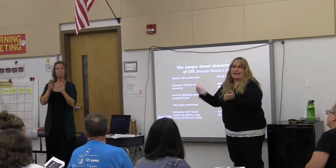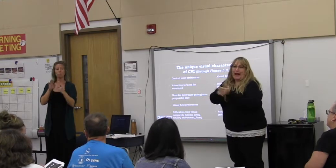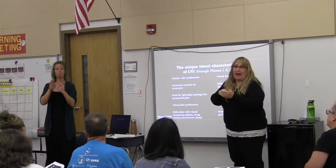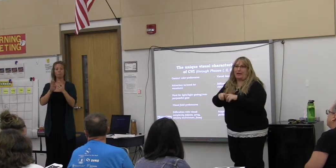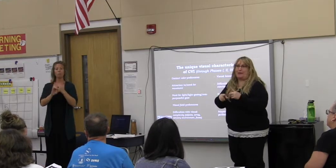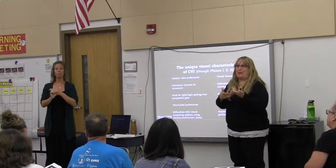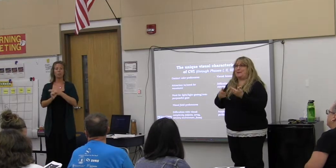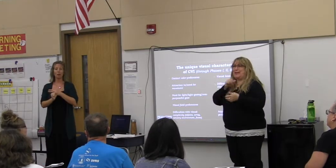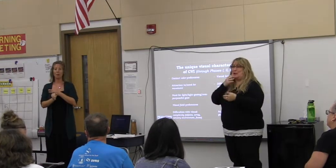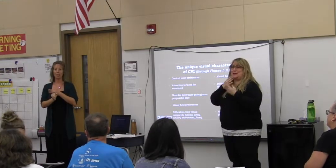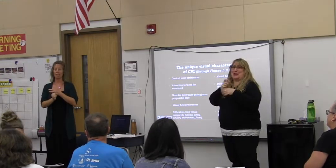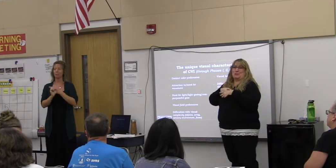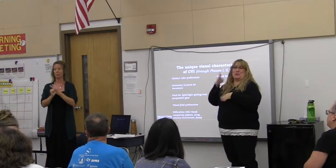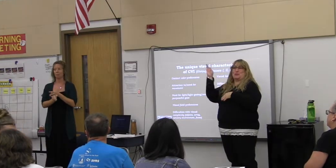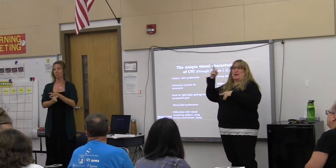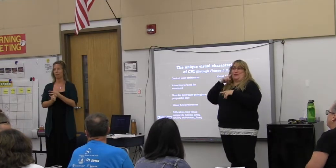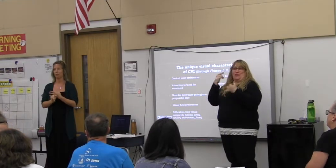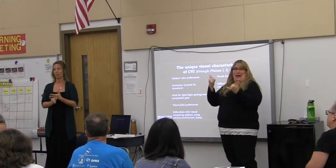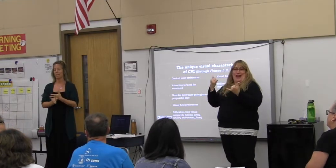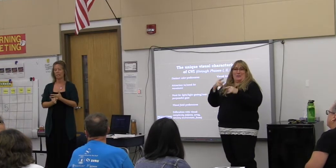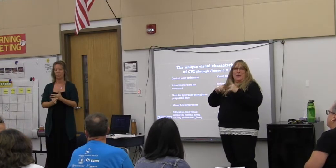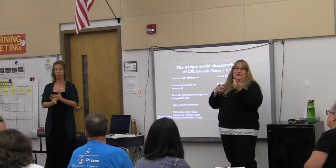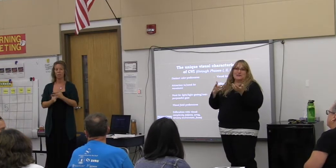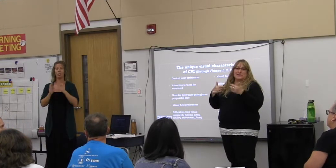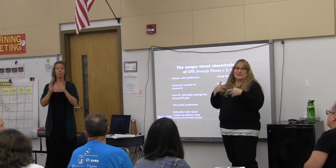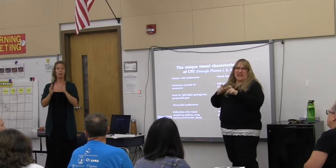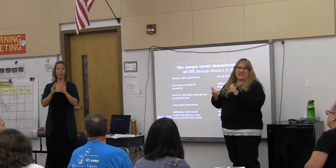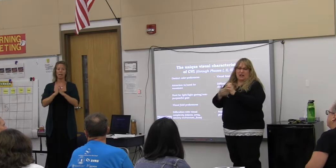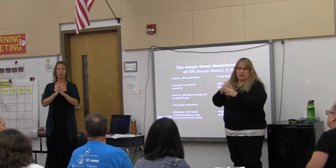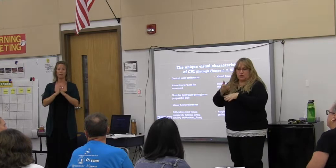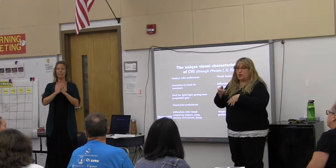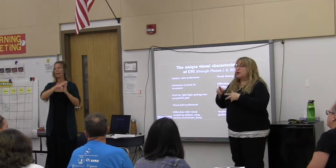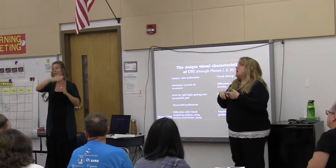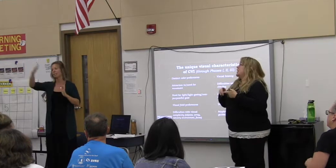Stan. For Johan, he really prefers red and yellow.